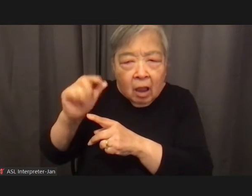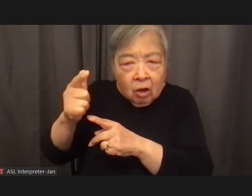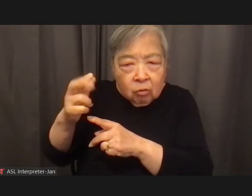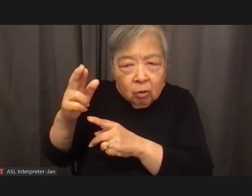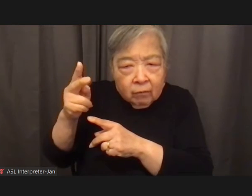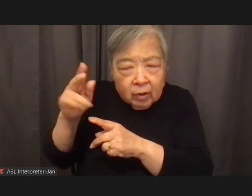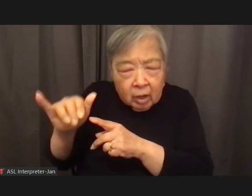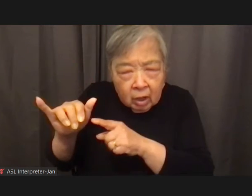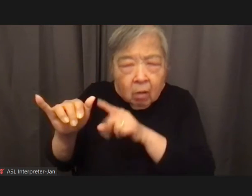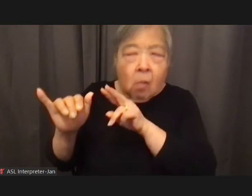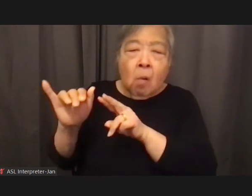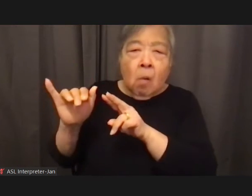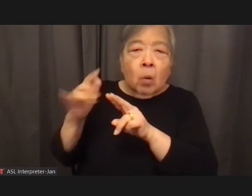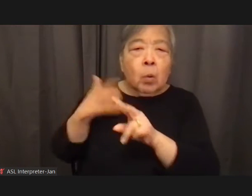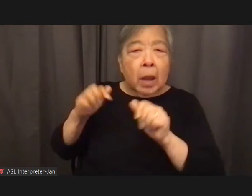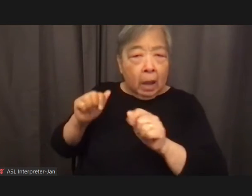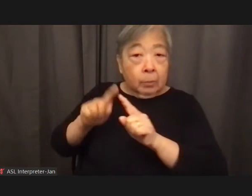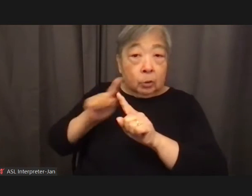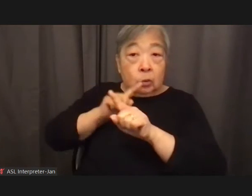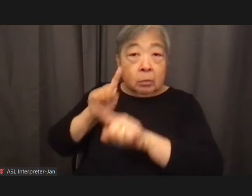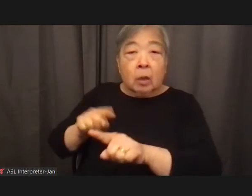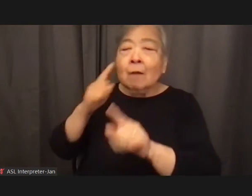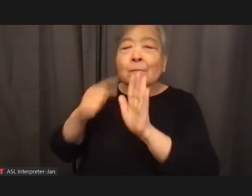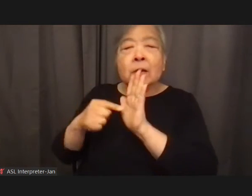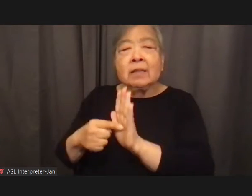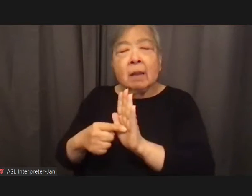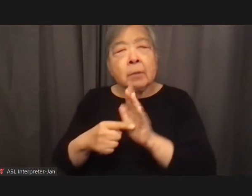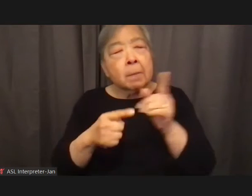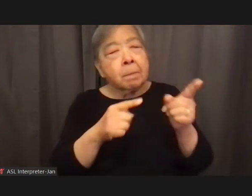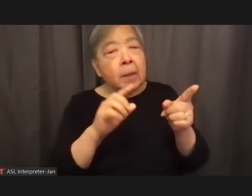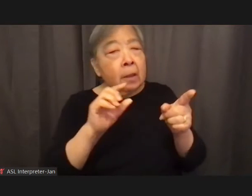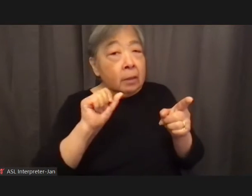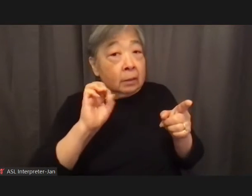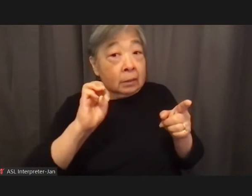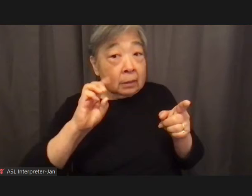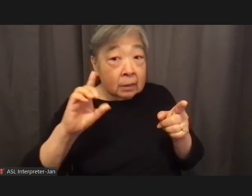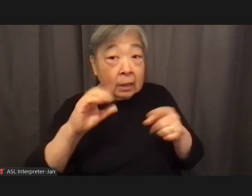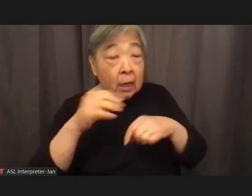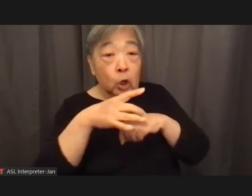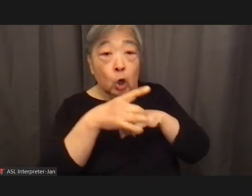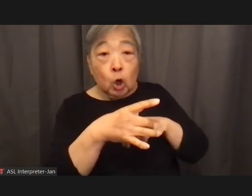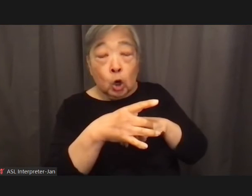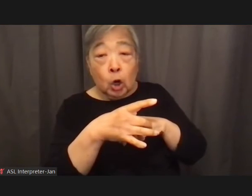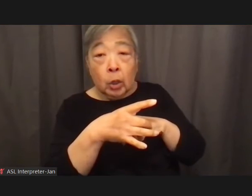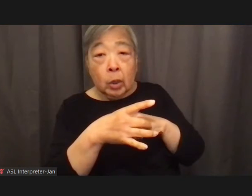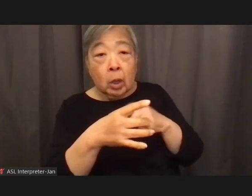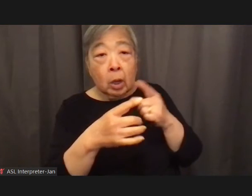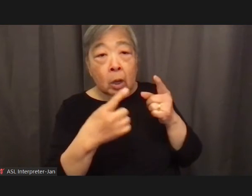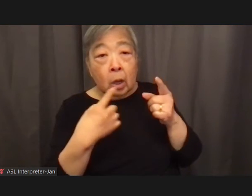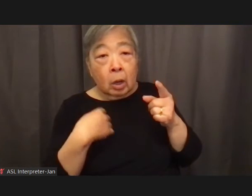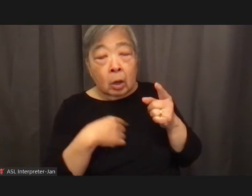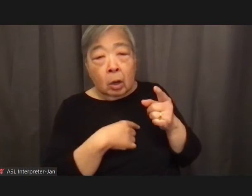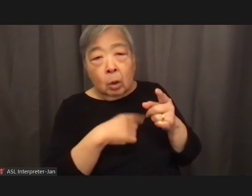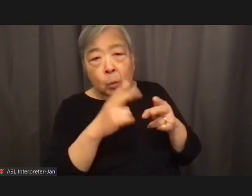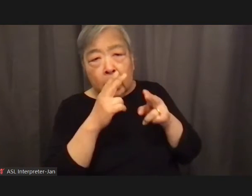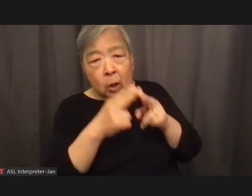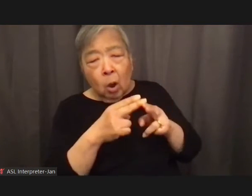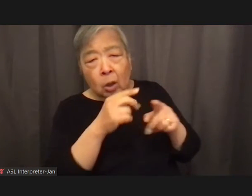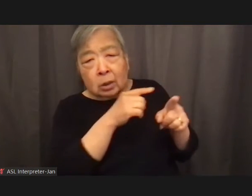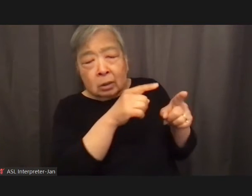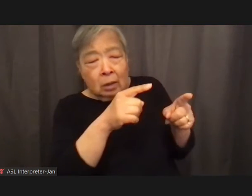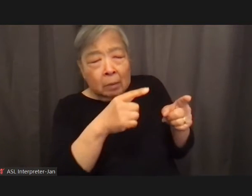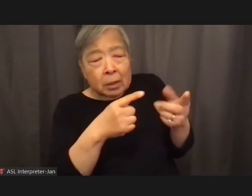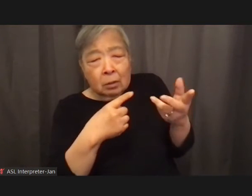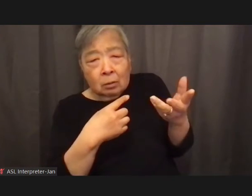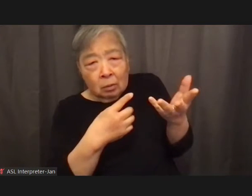respond. For example, in Seed and Earth, we just called it the rice film when we worked on